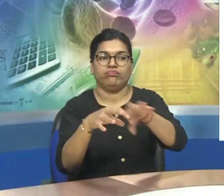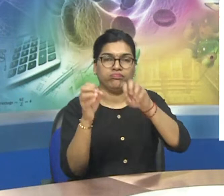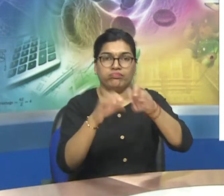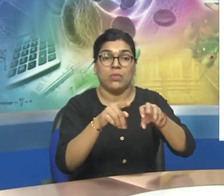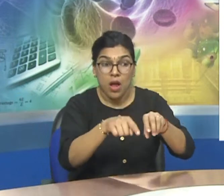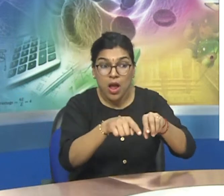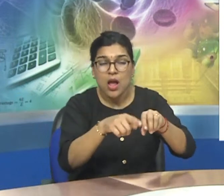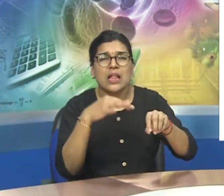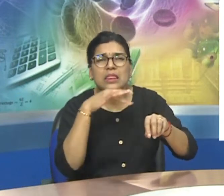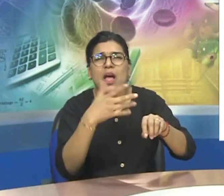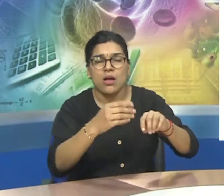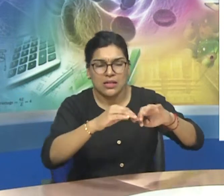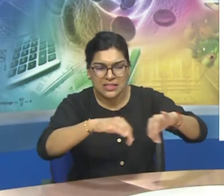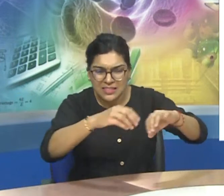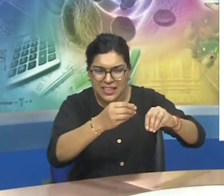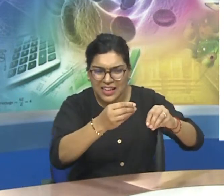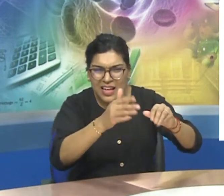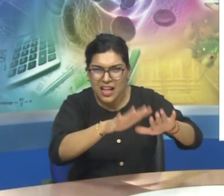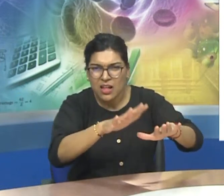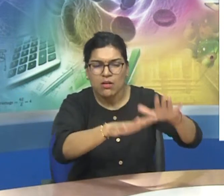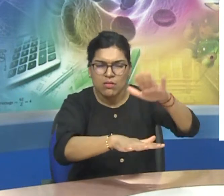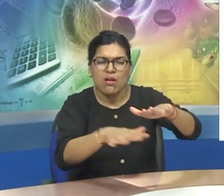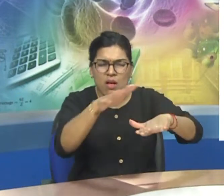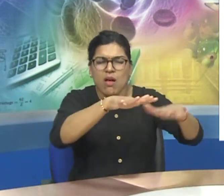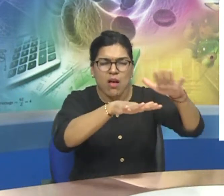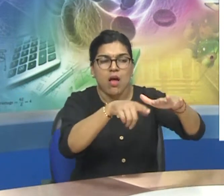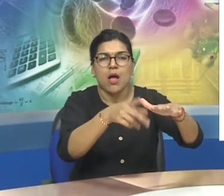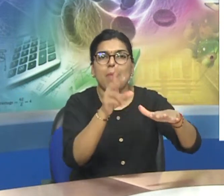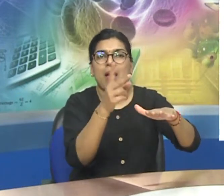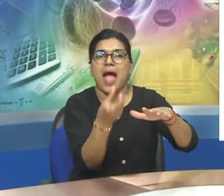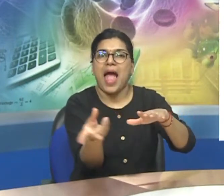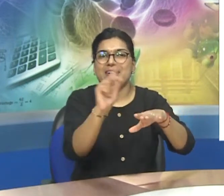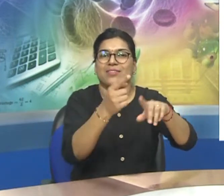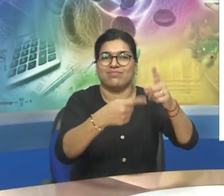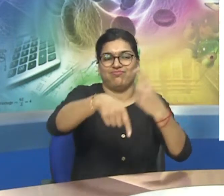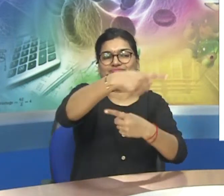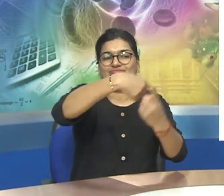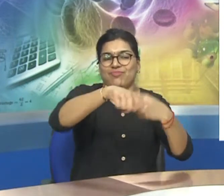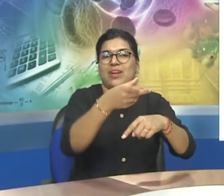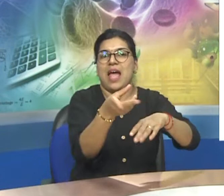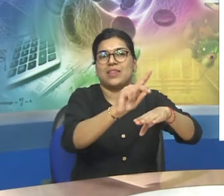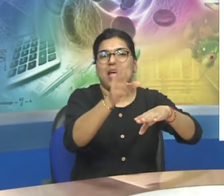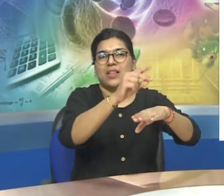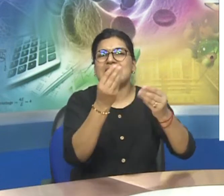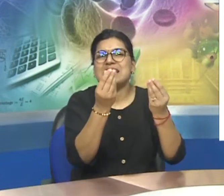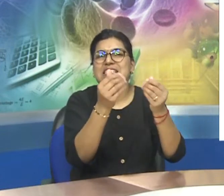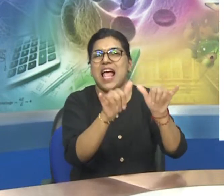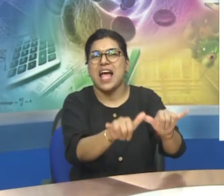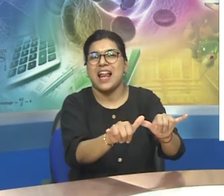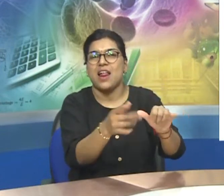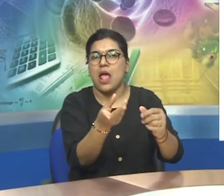to the remote places where at that place it is incinerated, or you can